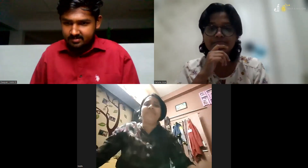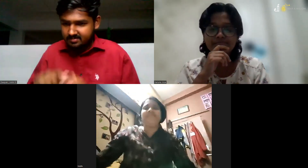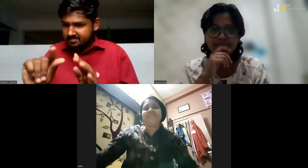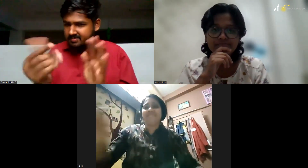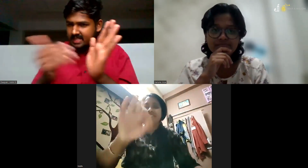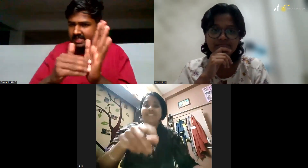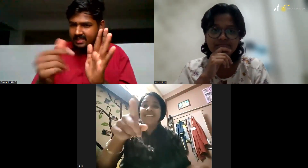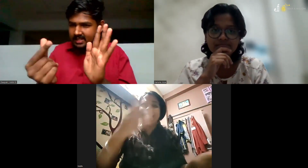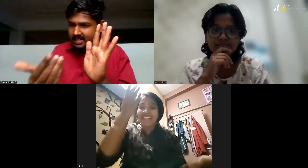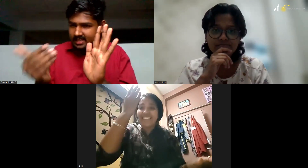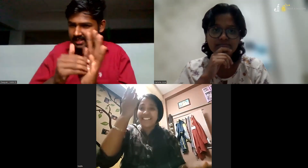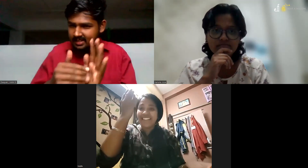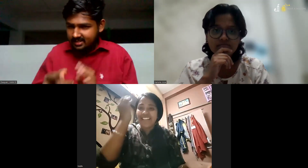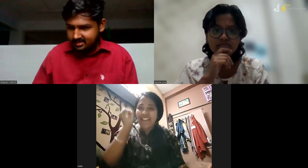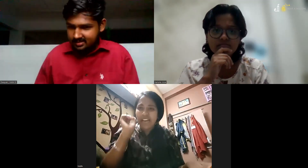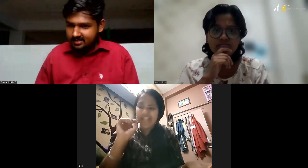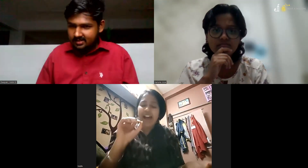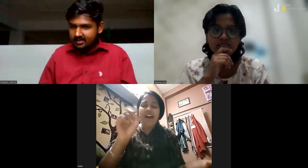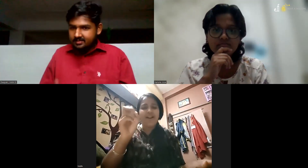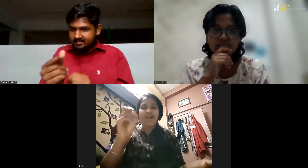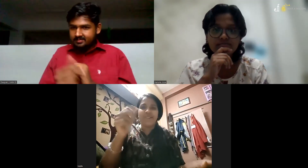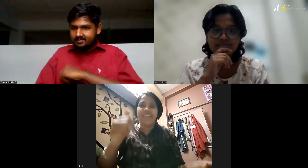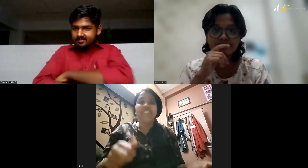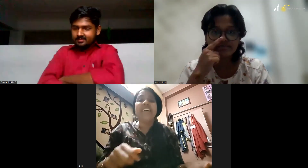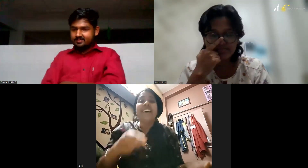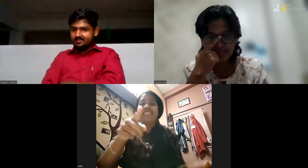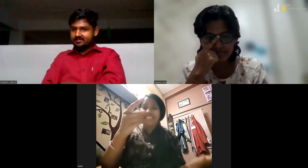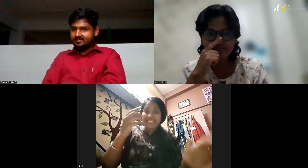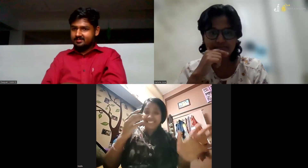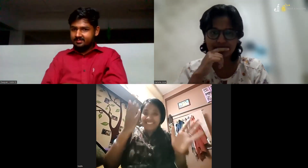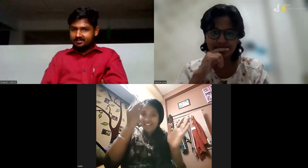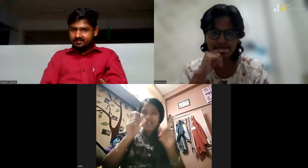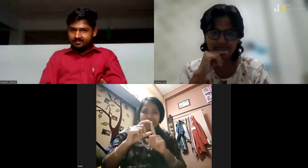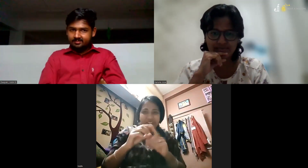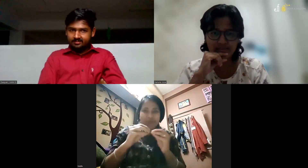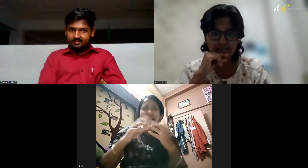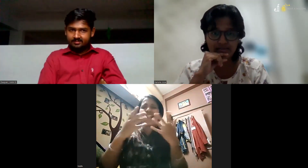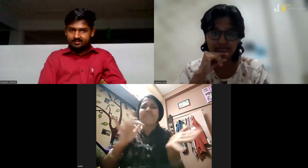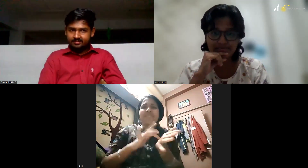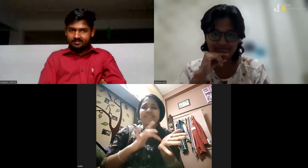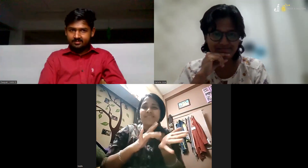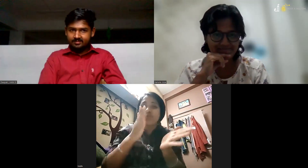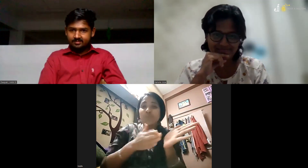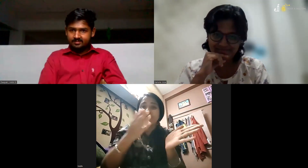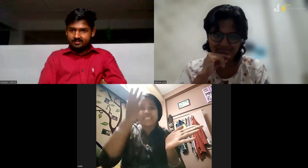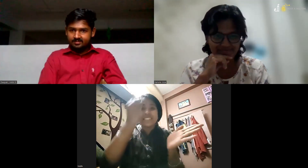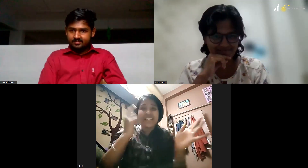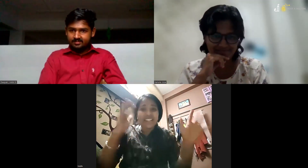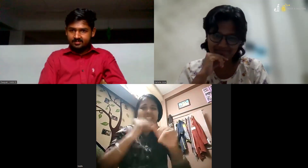in the transport. Like, could you please repeat the question? Yeah, so I'm repeating that in